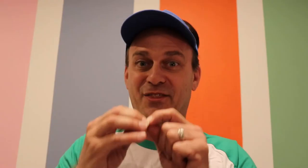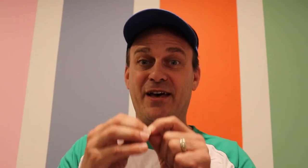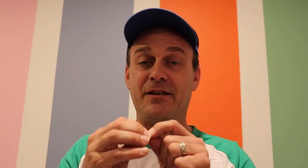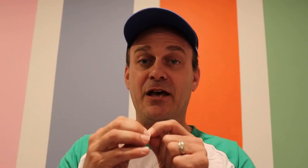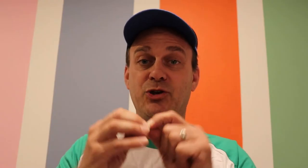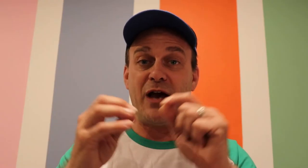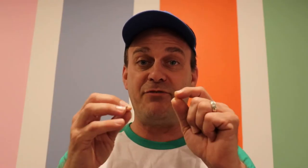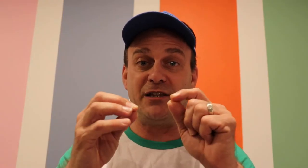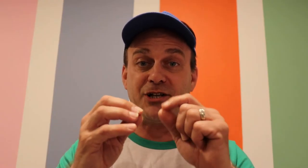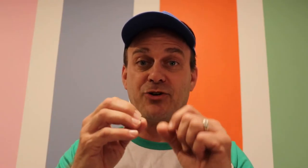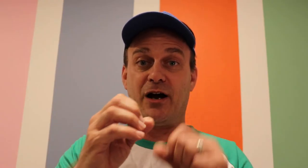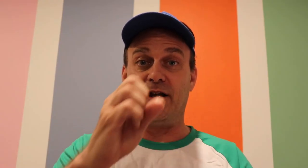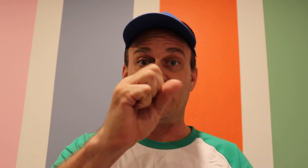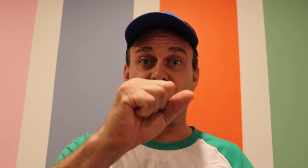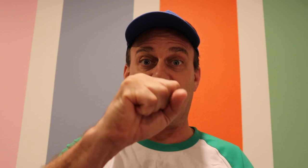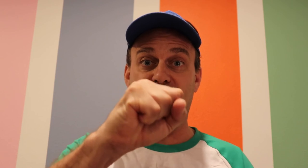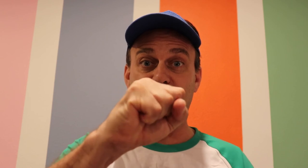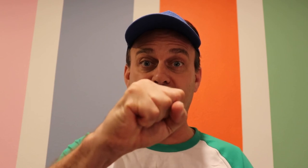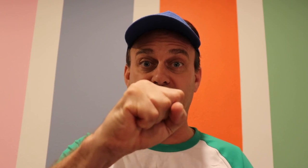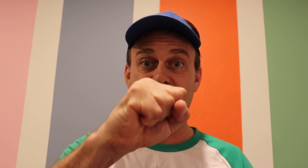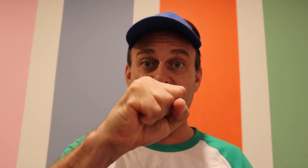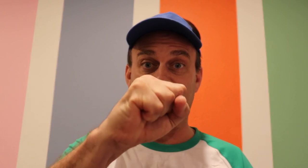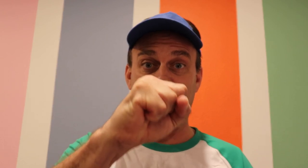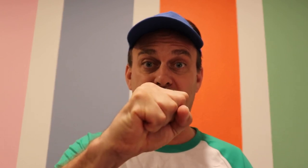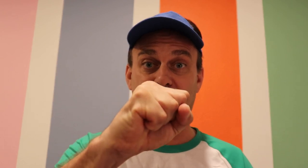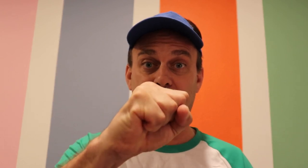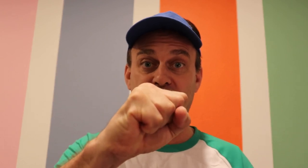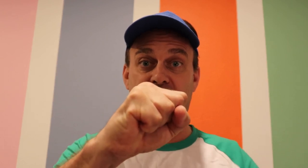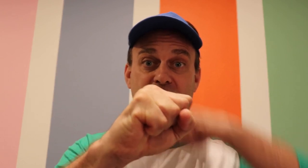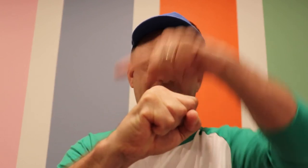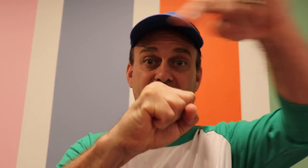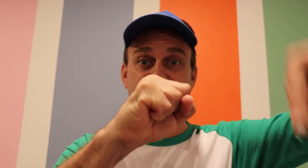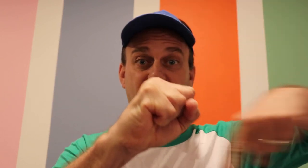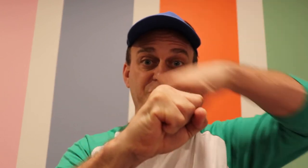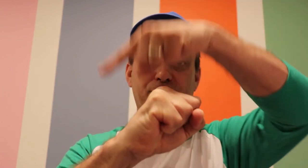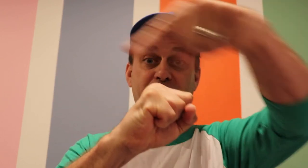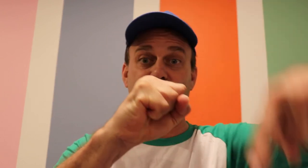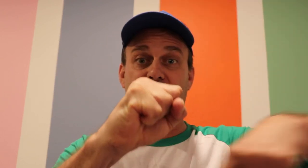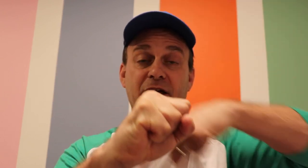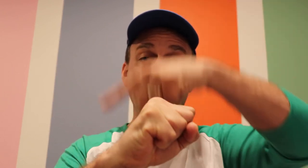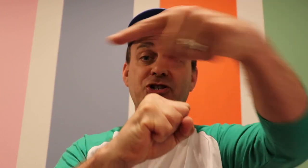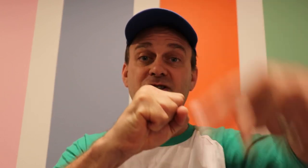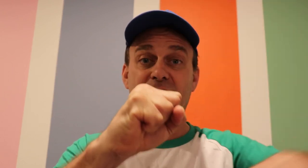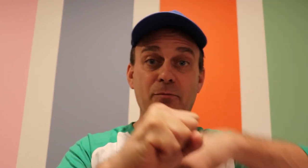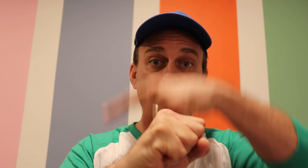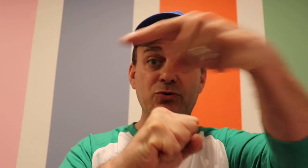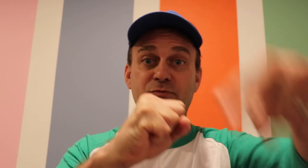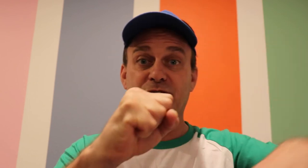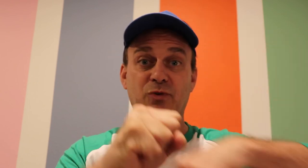Then you have the electron. So you have the nucleus in the middle, and then the electrons spin around it, just like the moon spins around